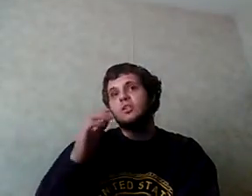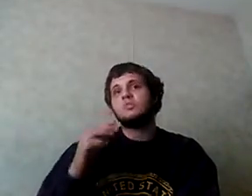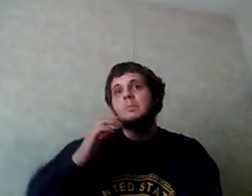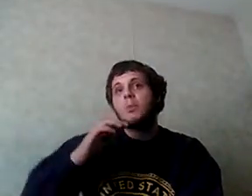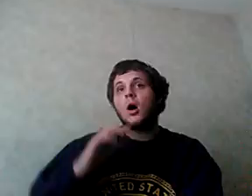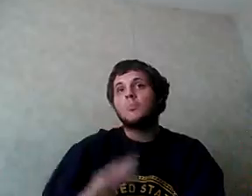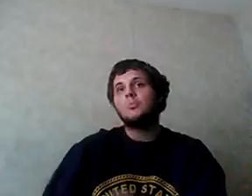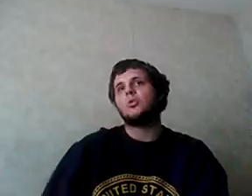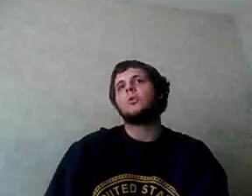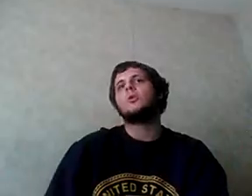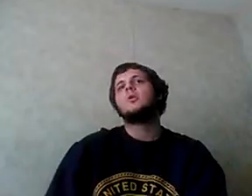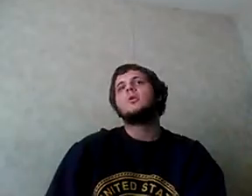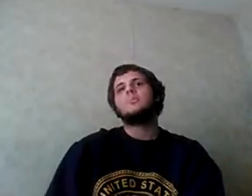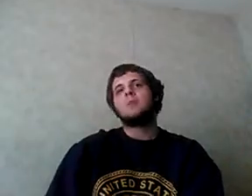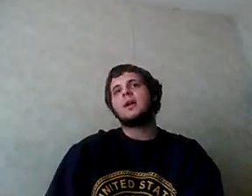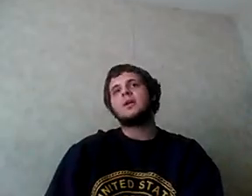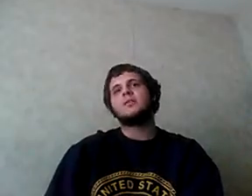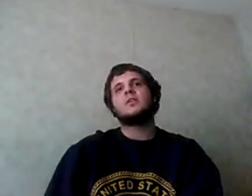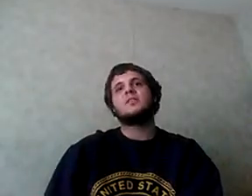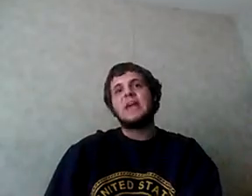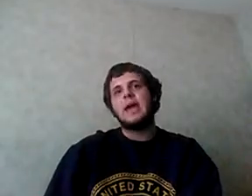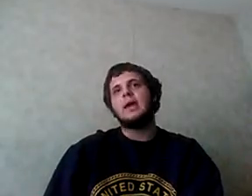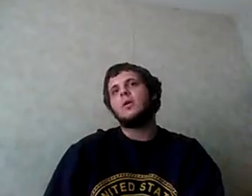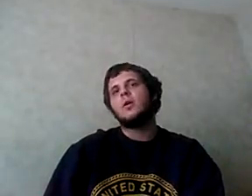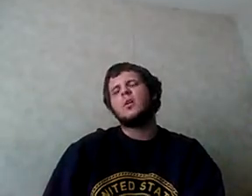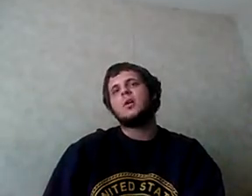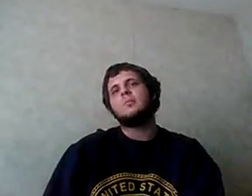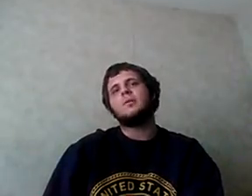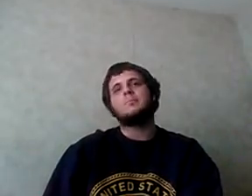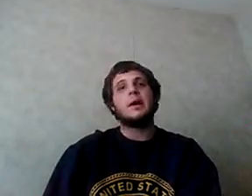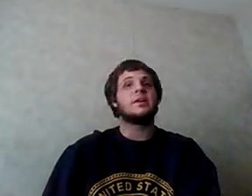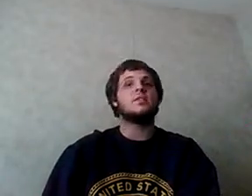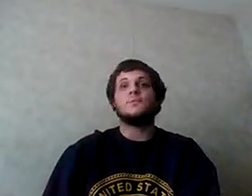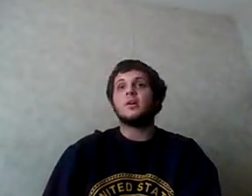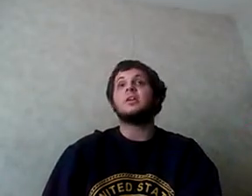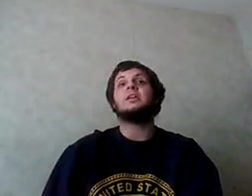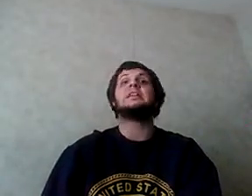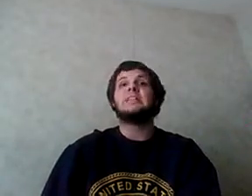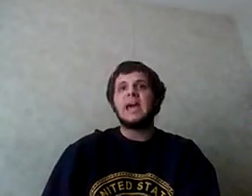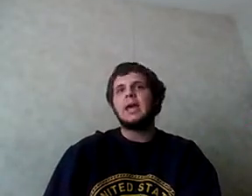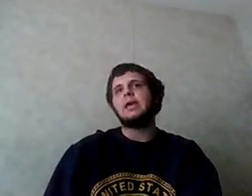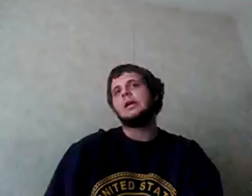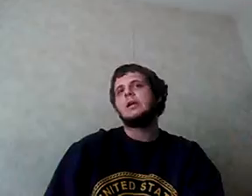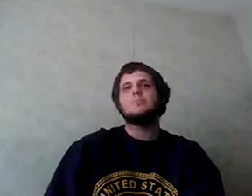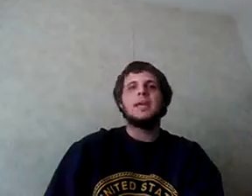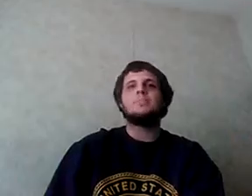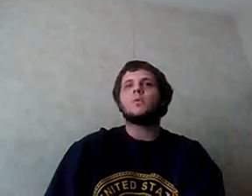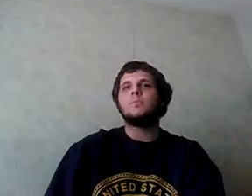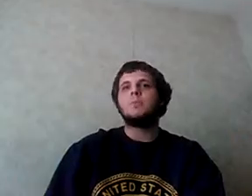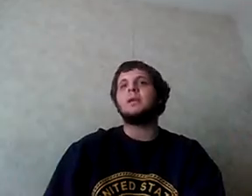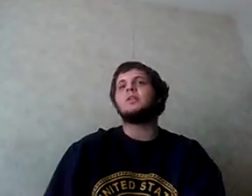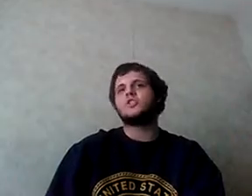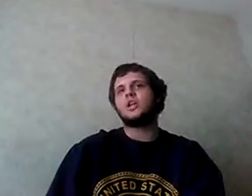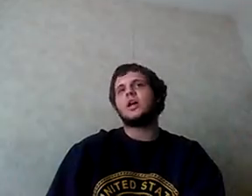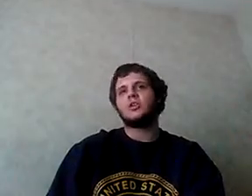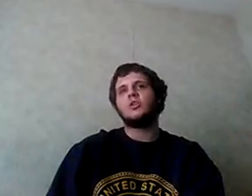It used to be popular back in the day. I mean, back in the fucking day, people would penis jack